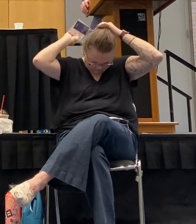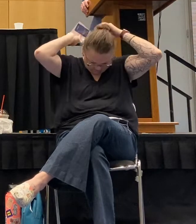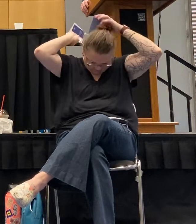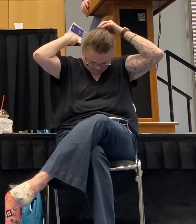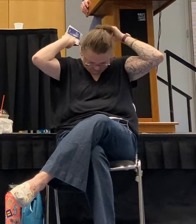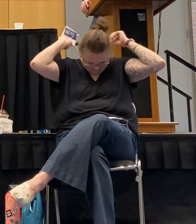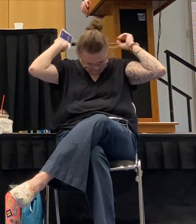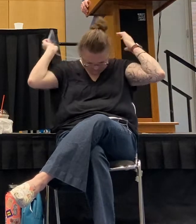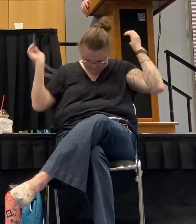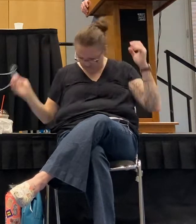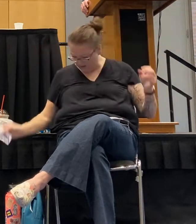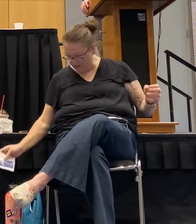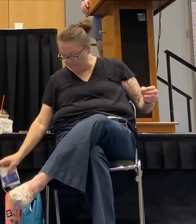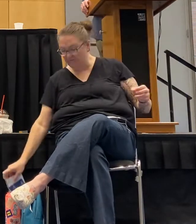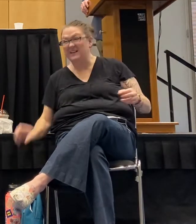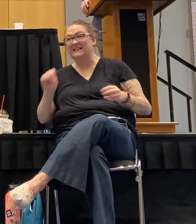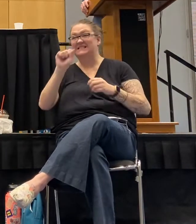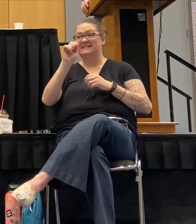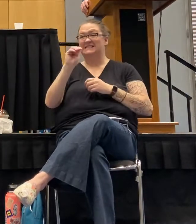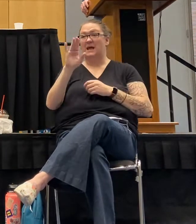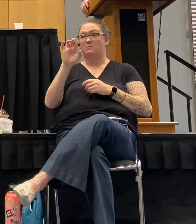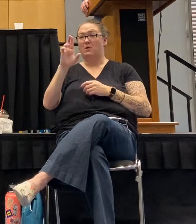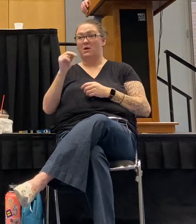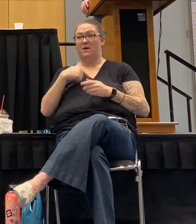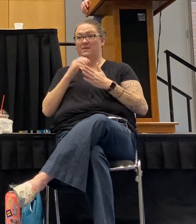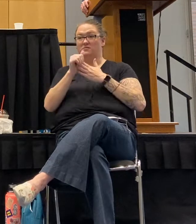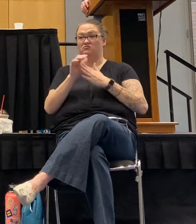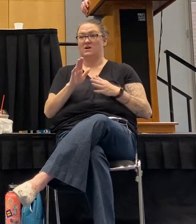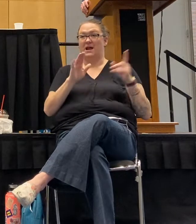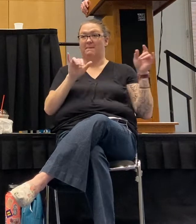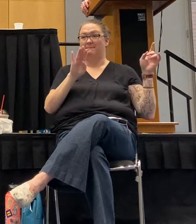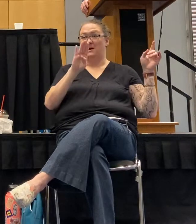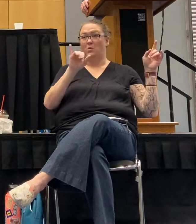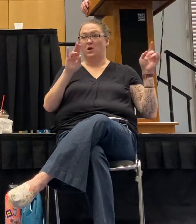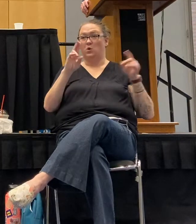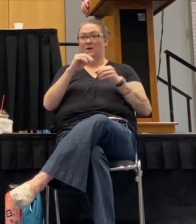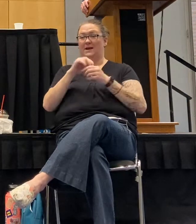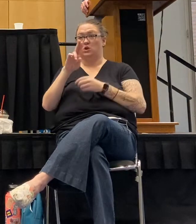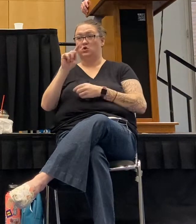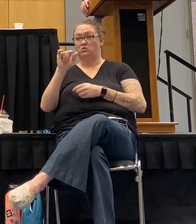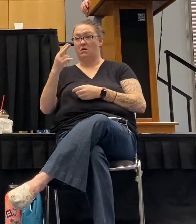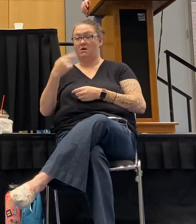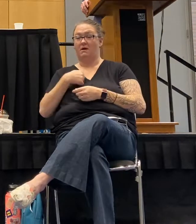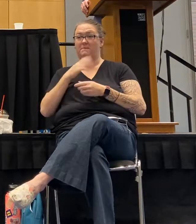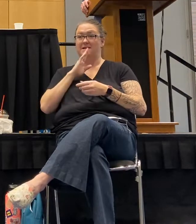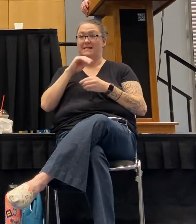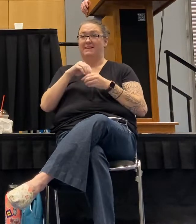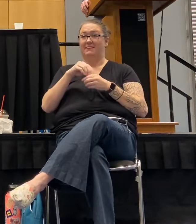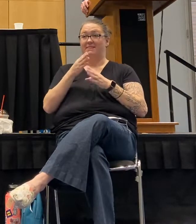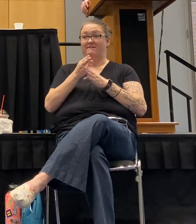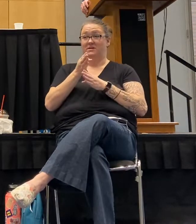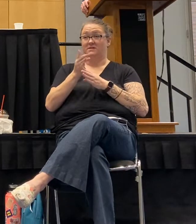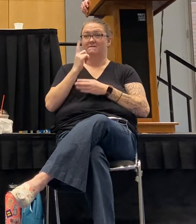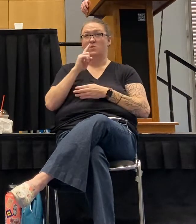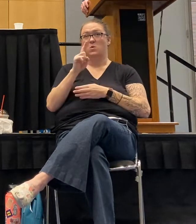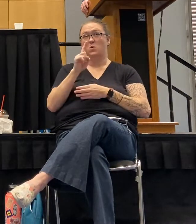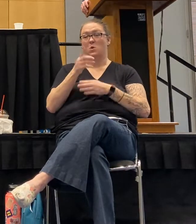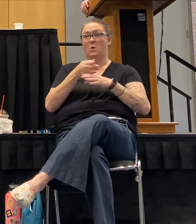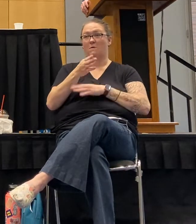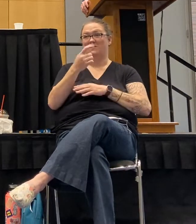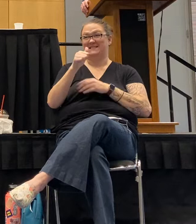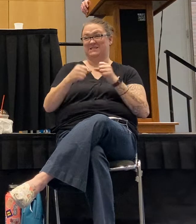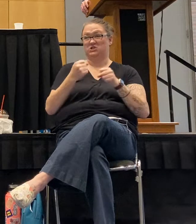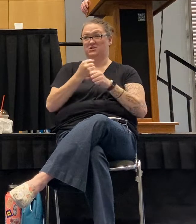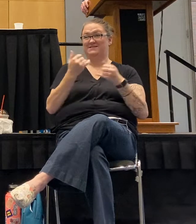Director for International Student and Scholar Services at Brigham Young University in Utah, and have been in the field for over a decade